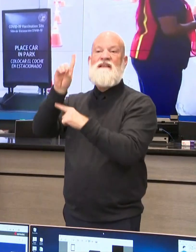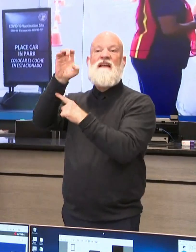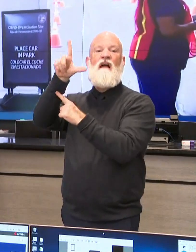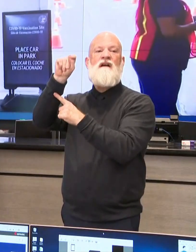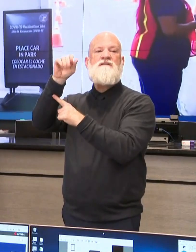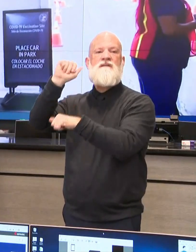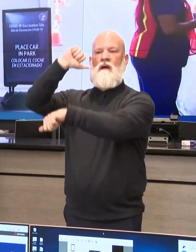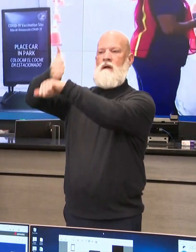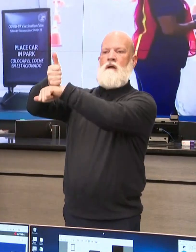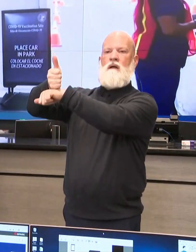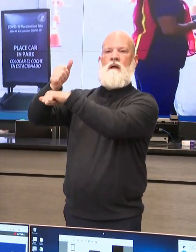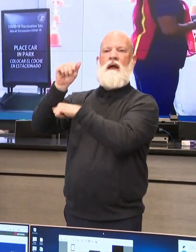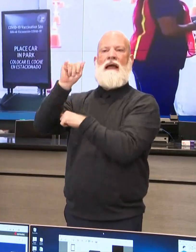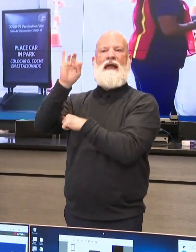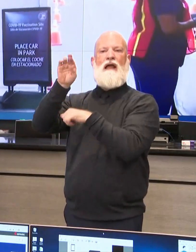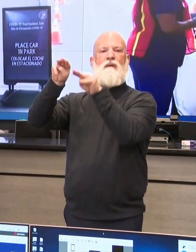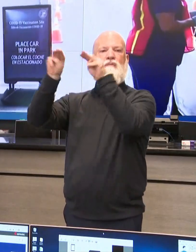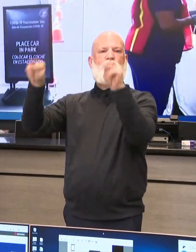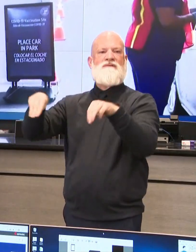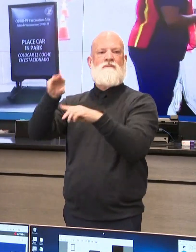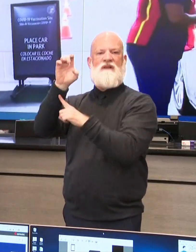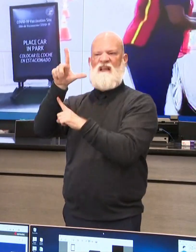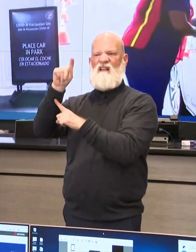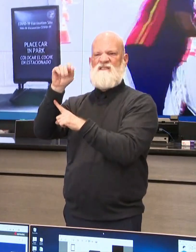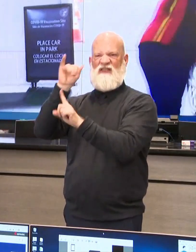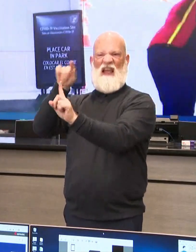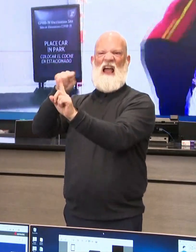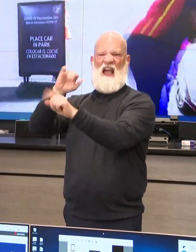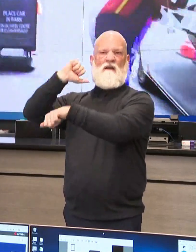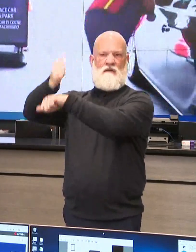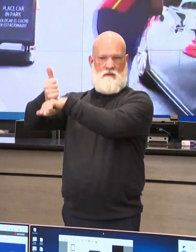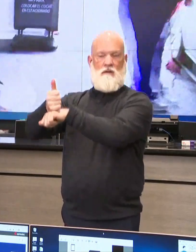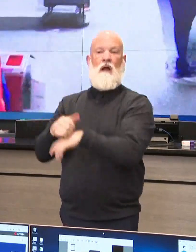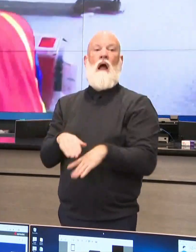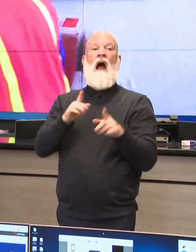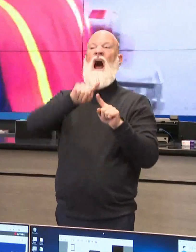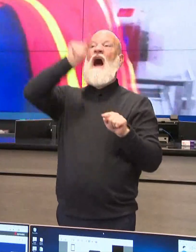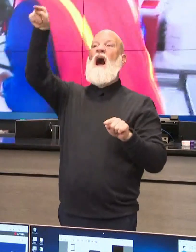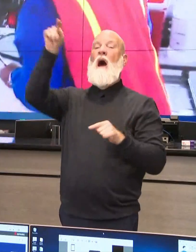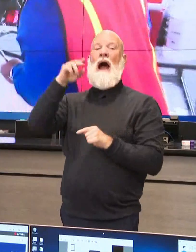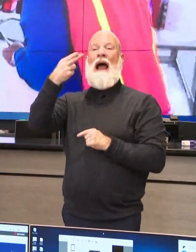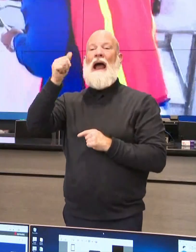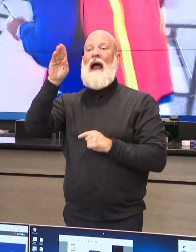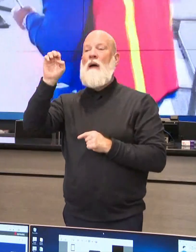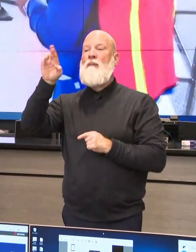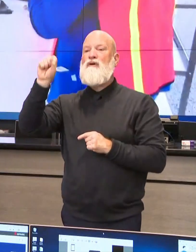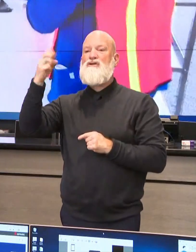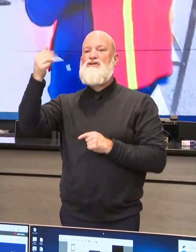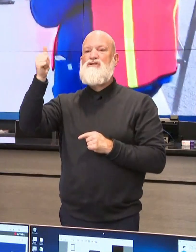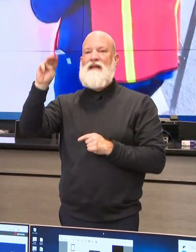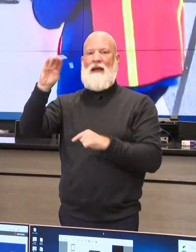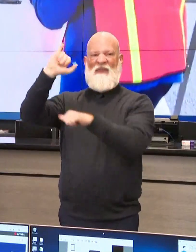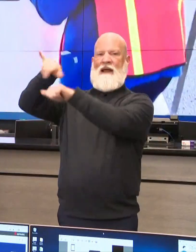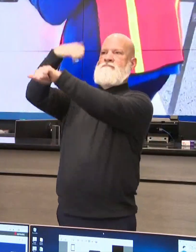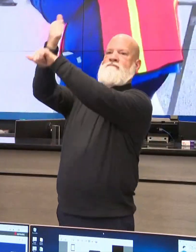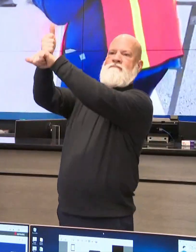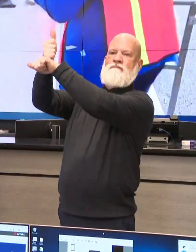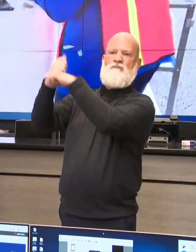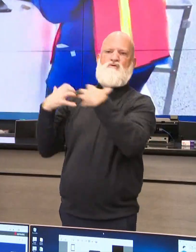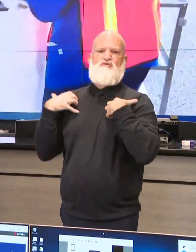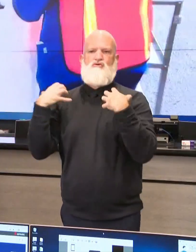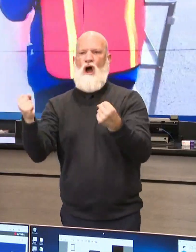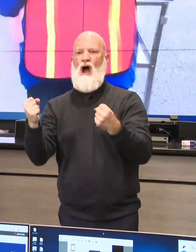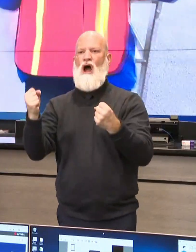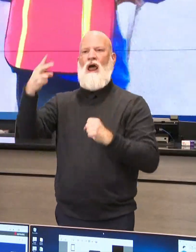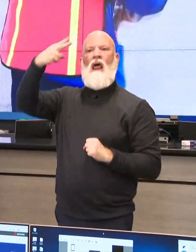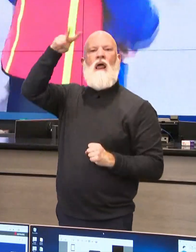then Habersham County, really you got the Latino Hispanic demographic in that northeast Georgia part of the state. But